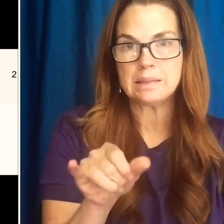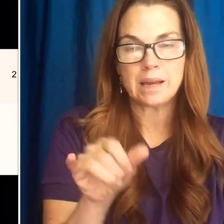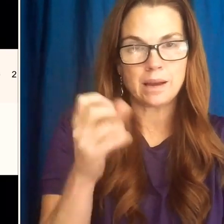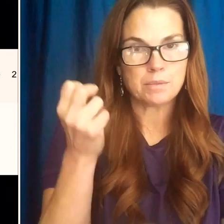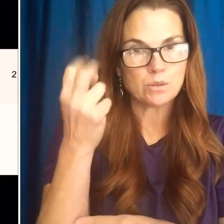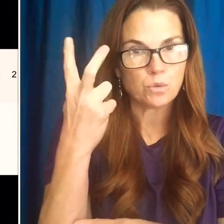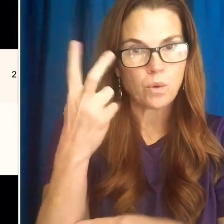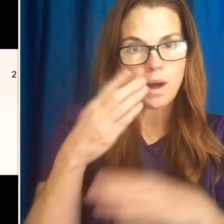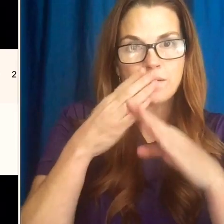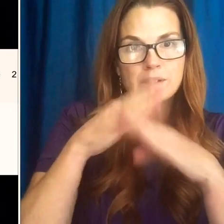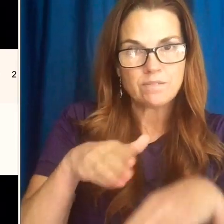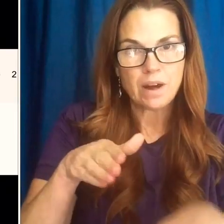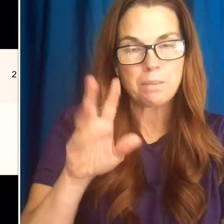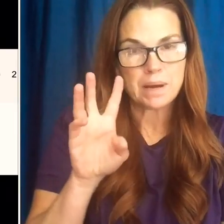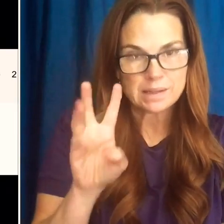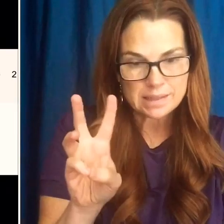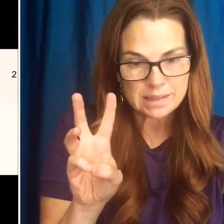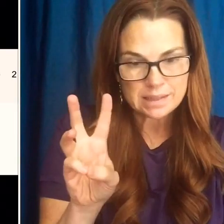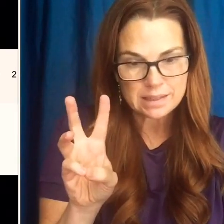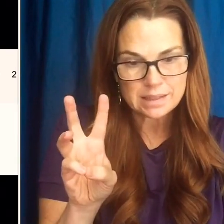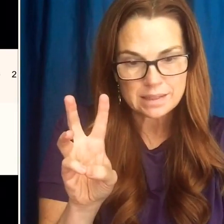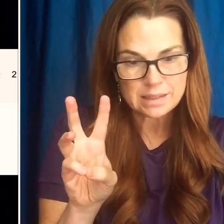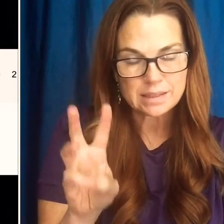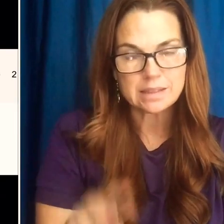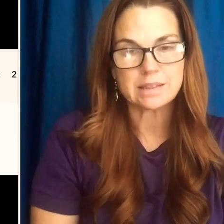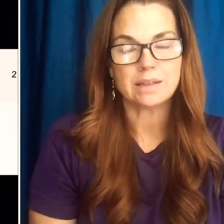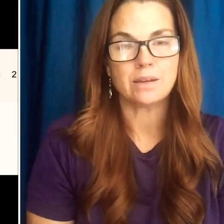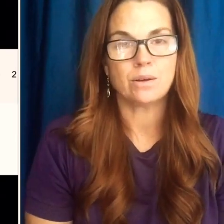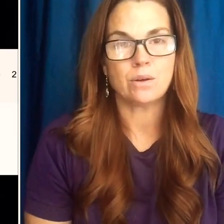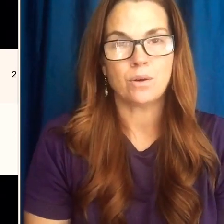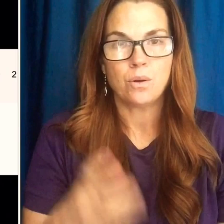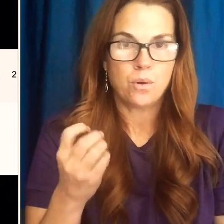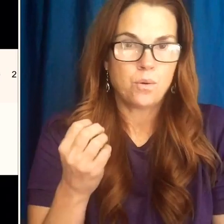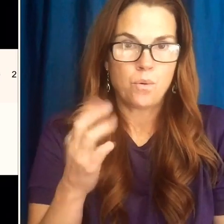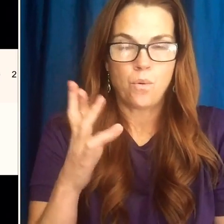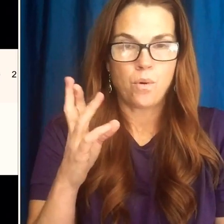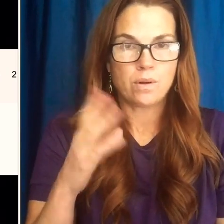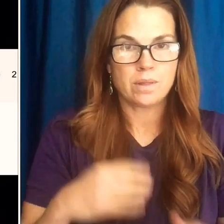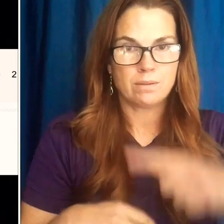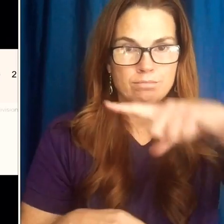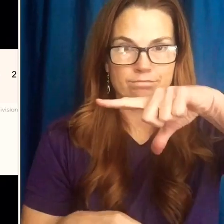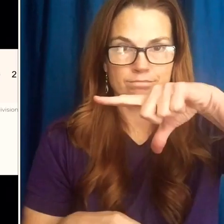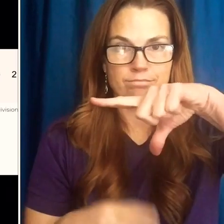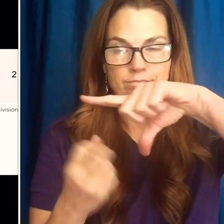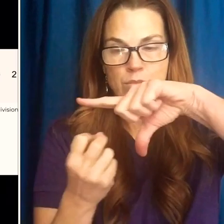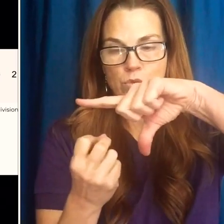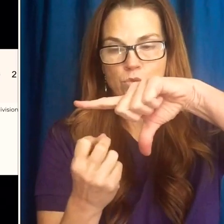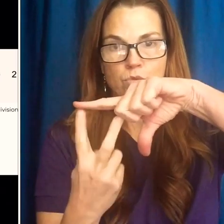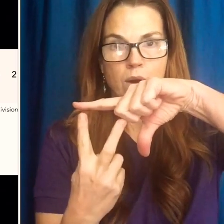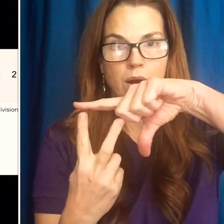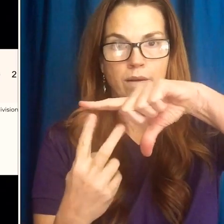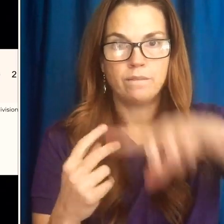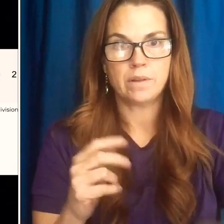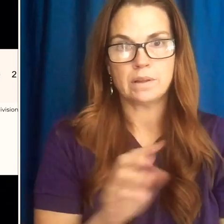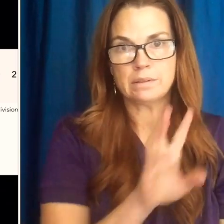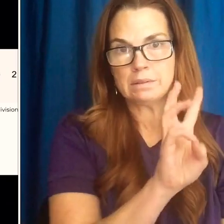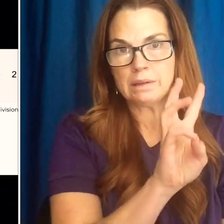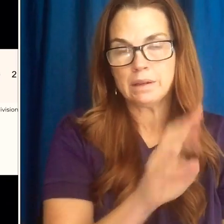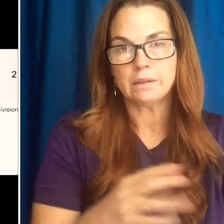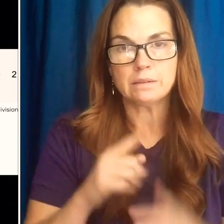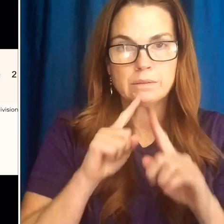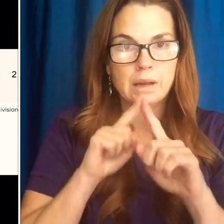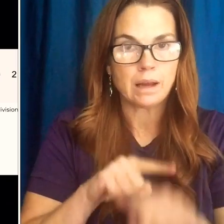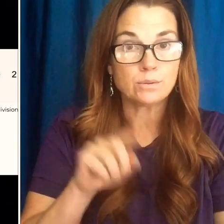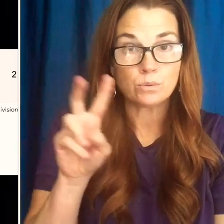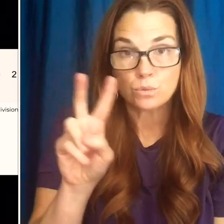the same as carrying out the division problem and getting 2, this means that a